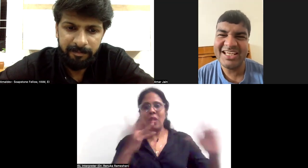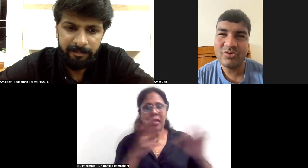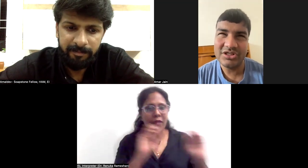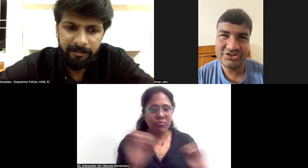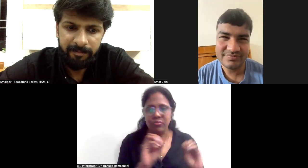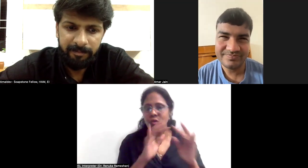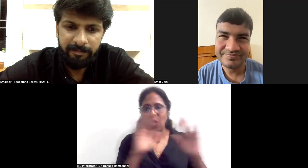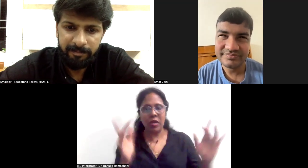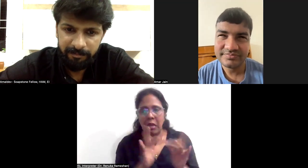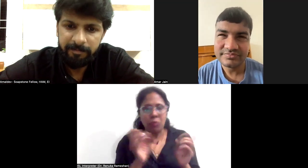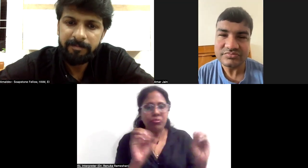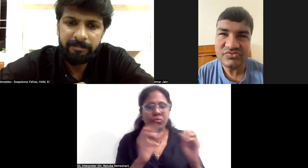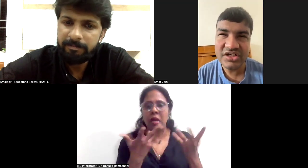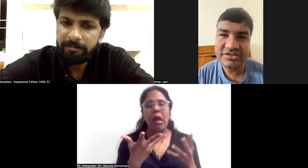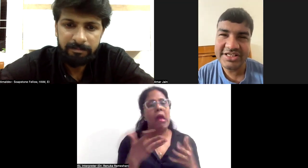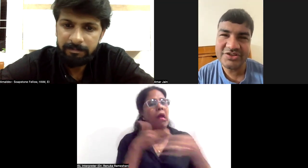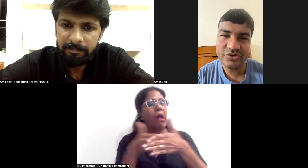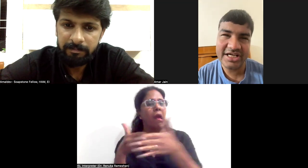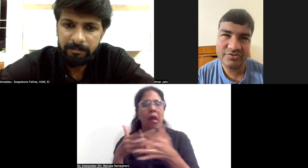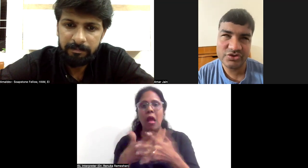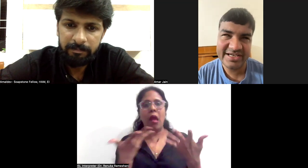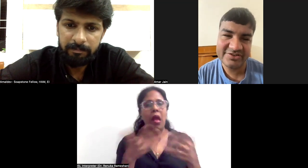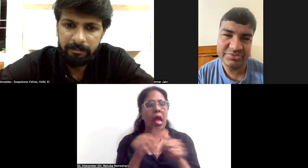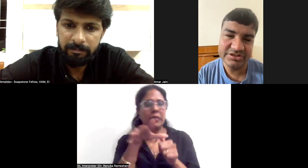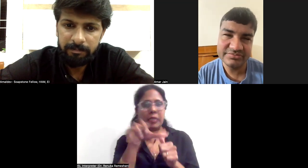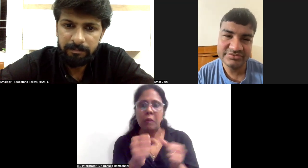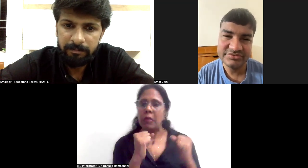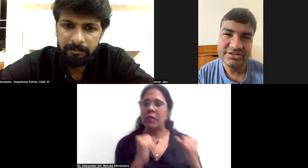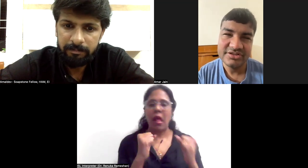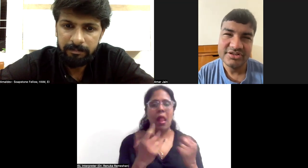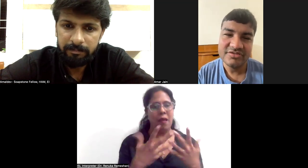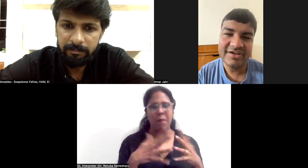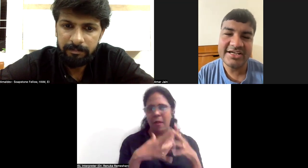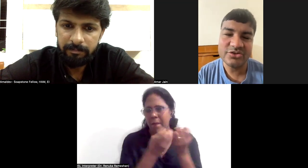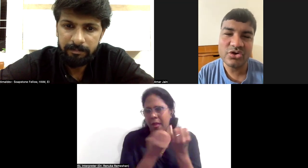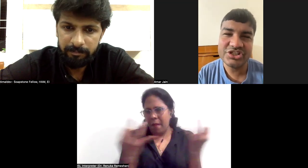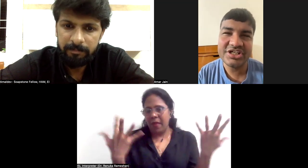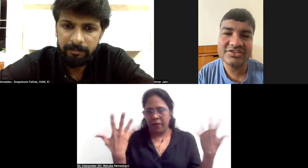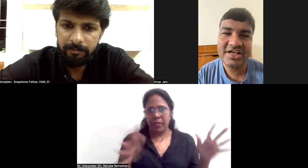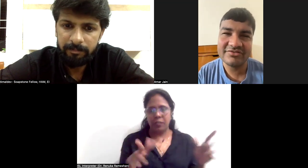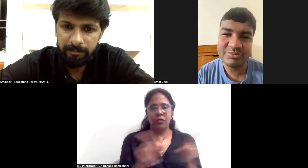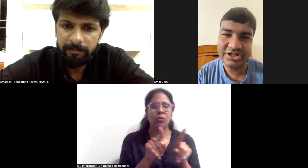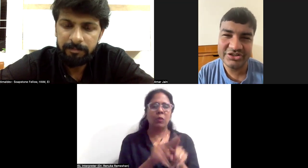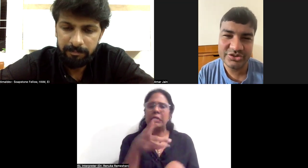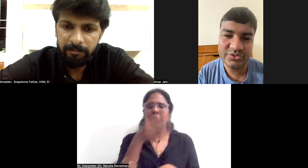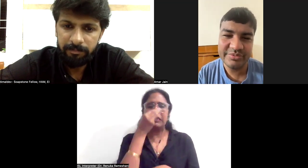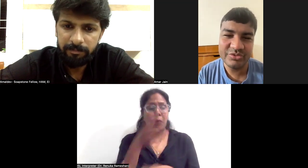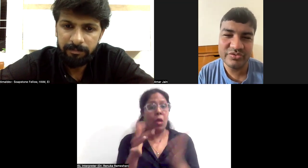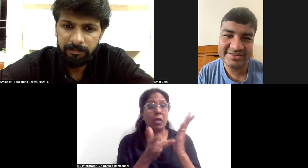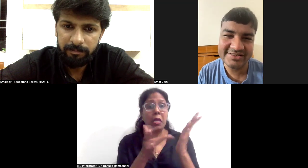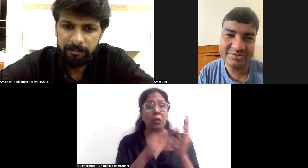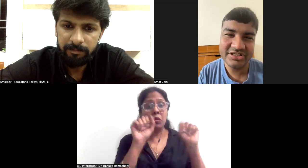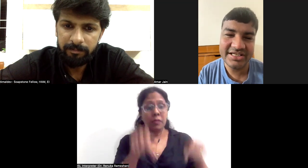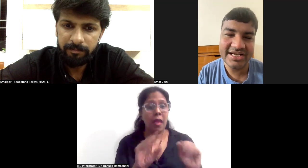grew many folds. The reason for that was very simple. While technology does have the potential to